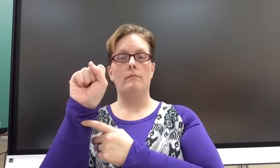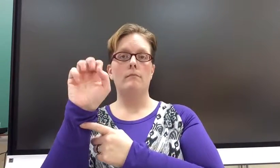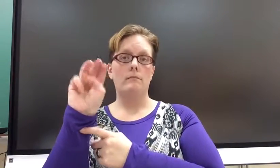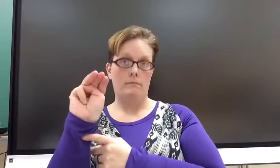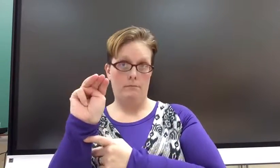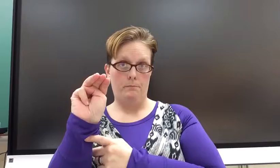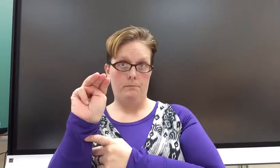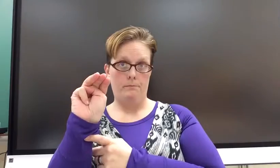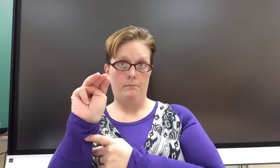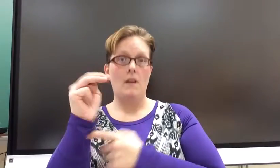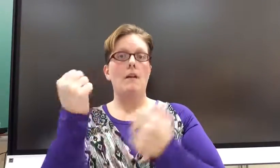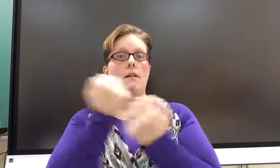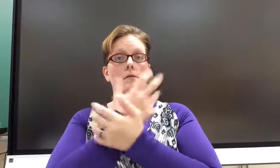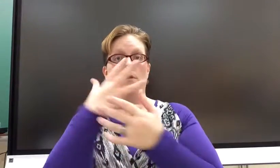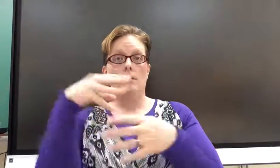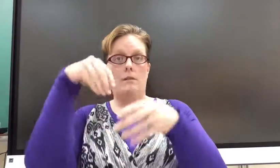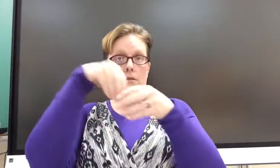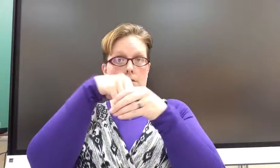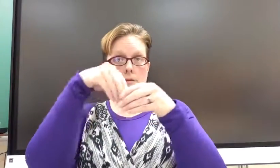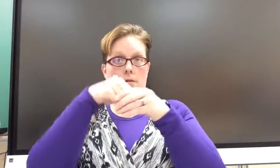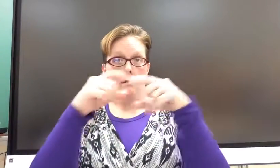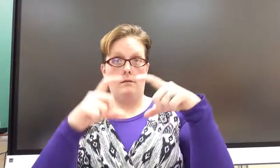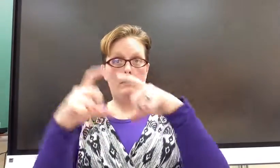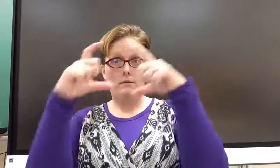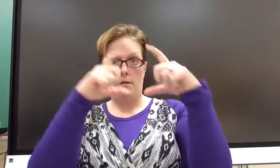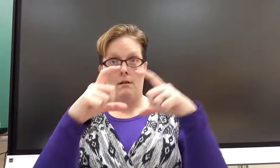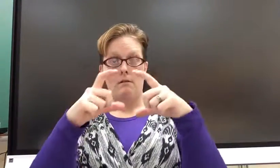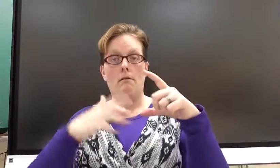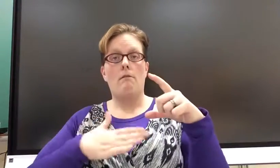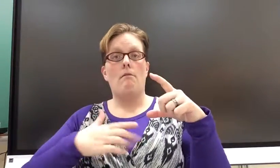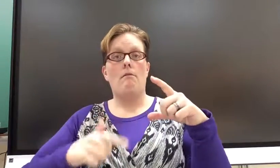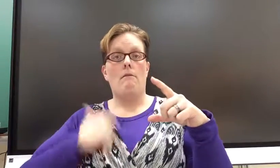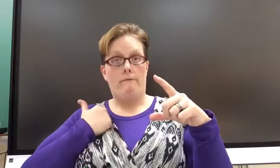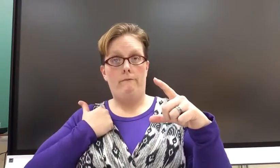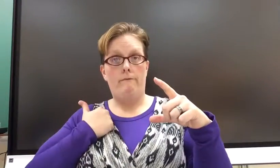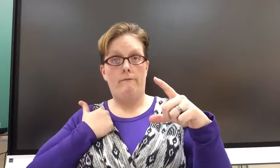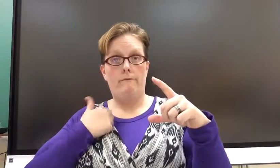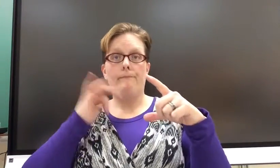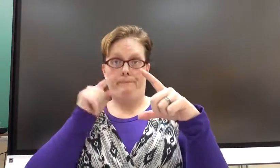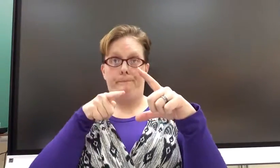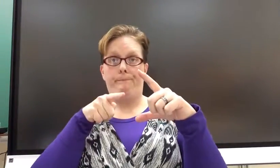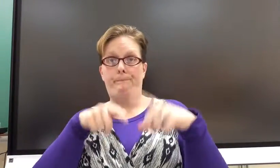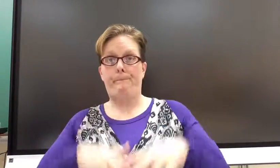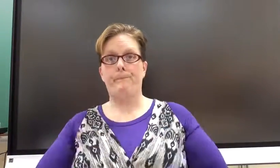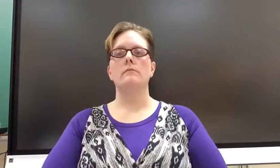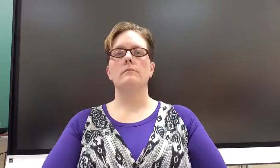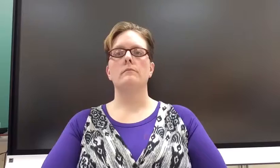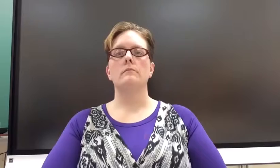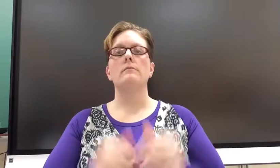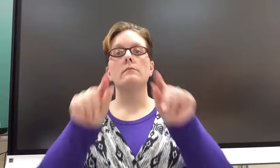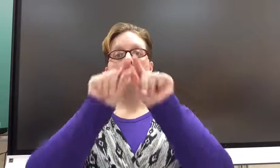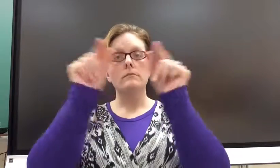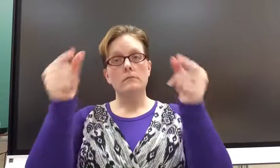It's called protoplasm. Everything inside the cell lives in the protoplasm.